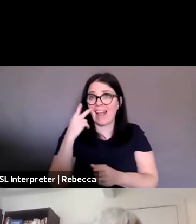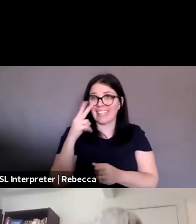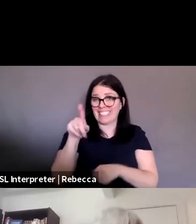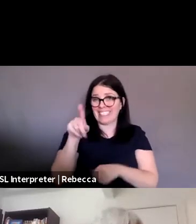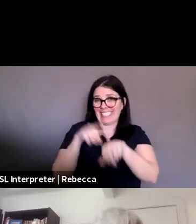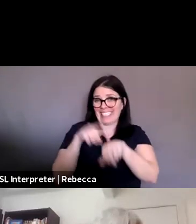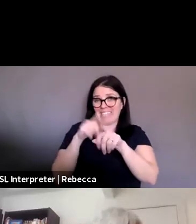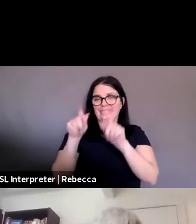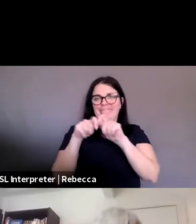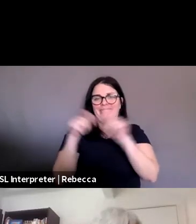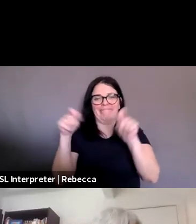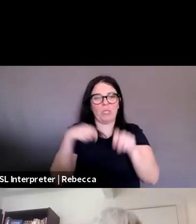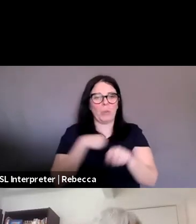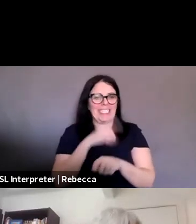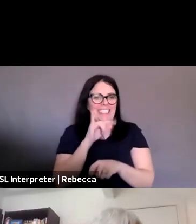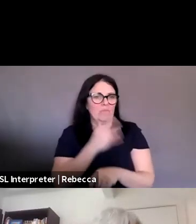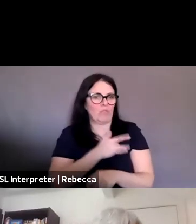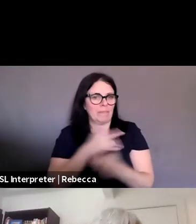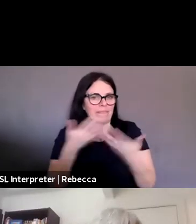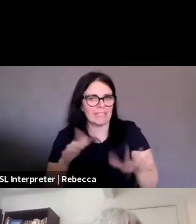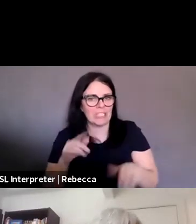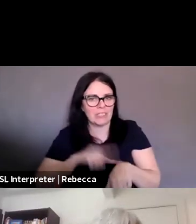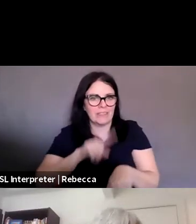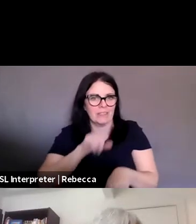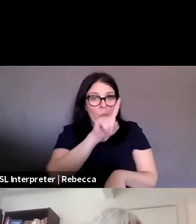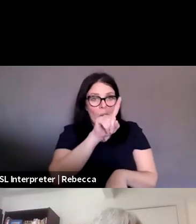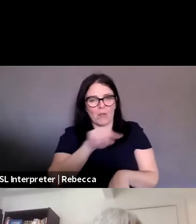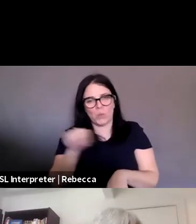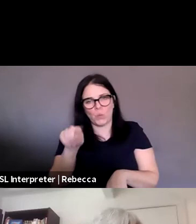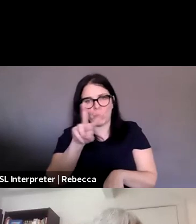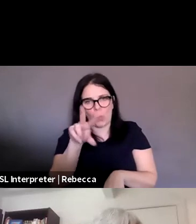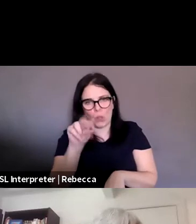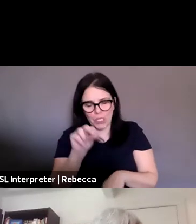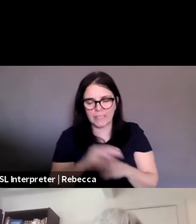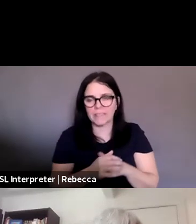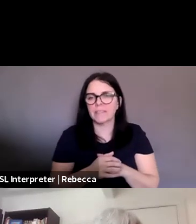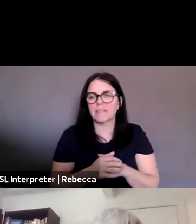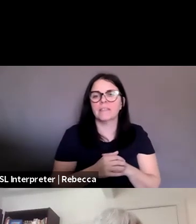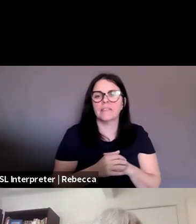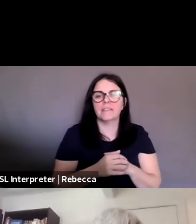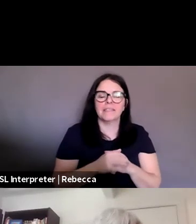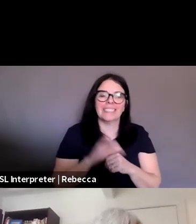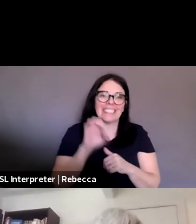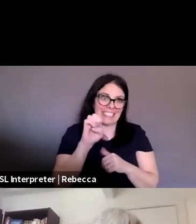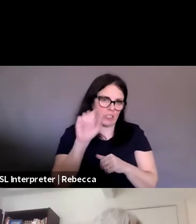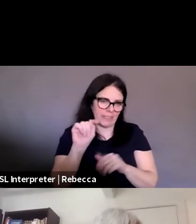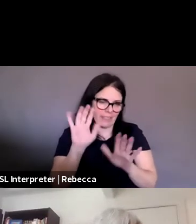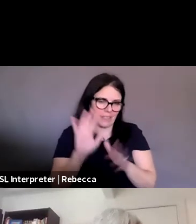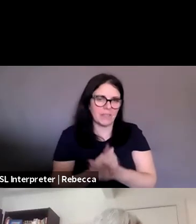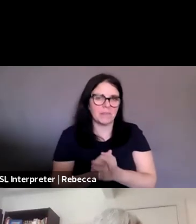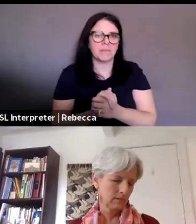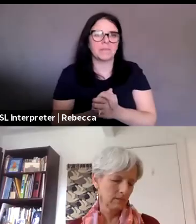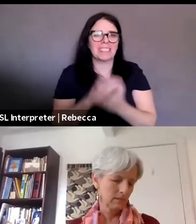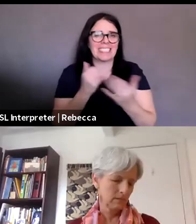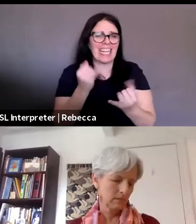promised the participants that we'd go from 1 to 2:30 Eastern Standard Time, and maybe I can call on